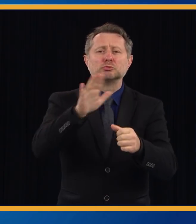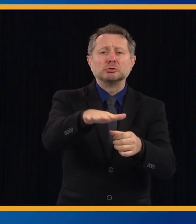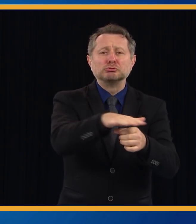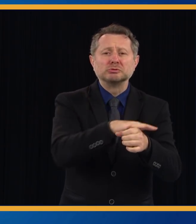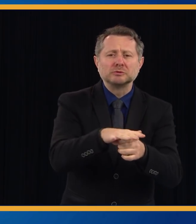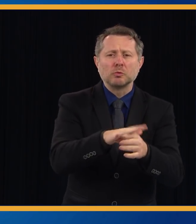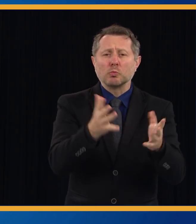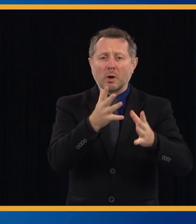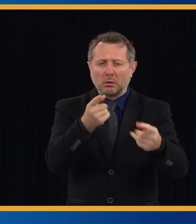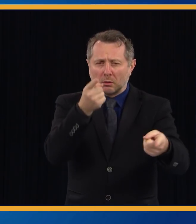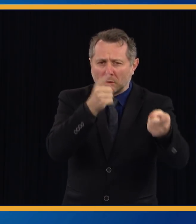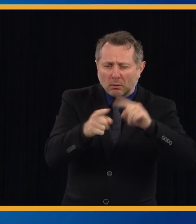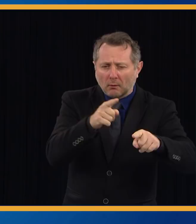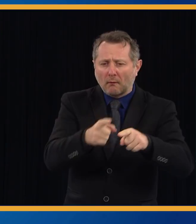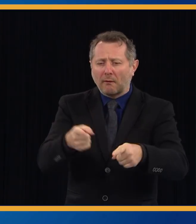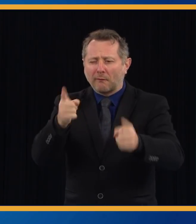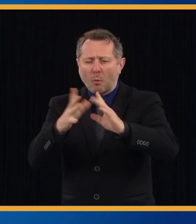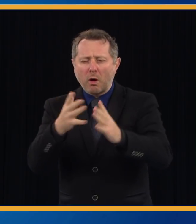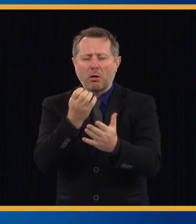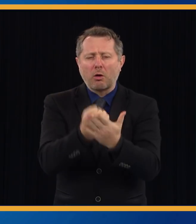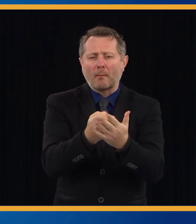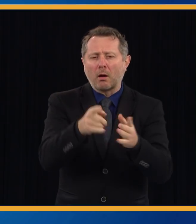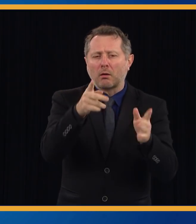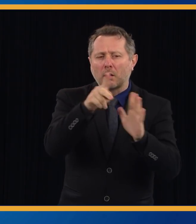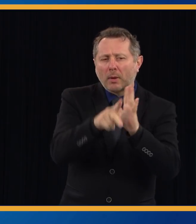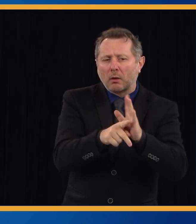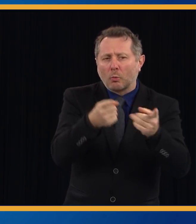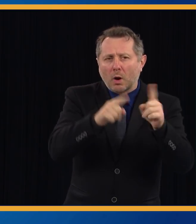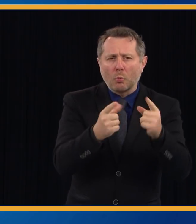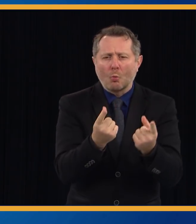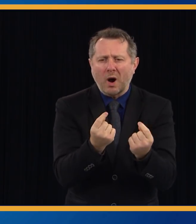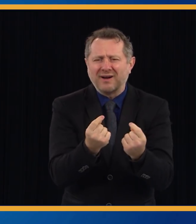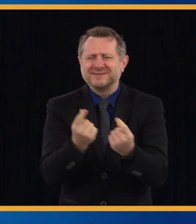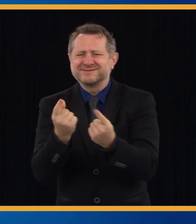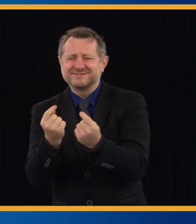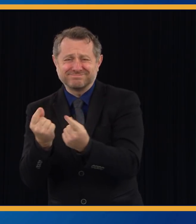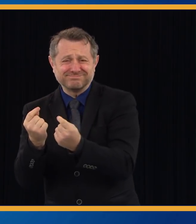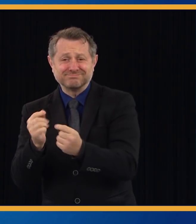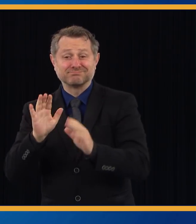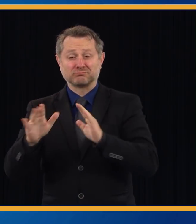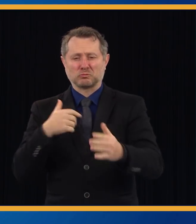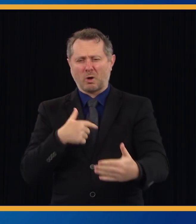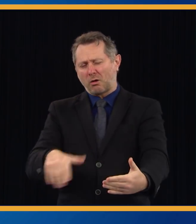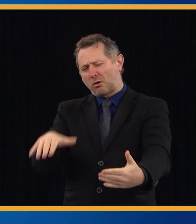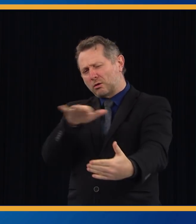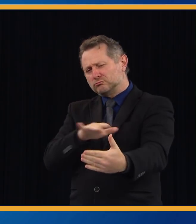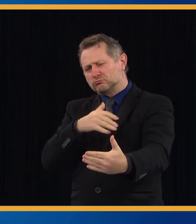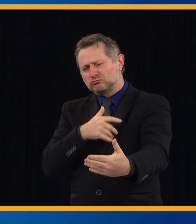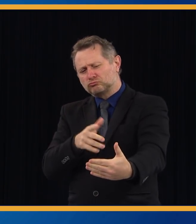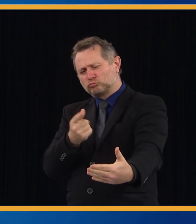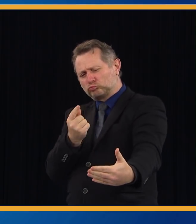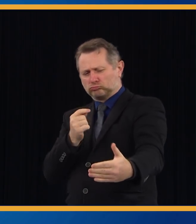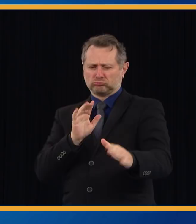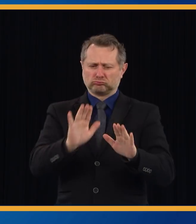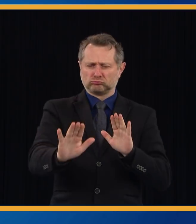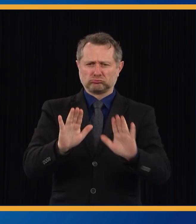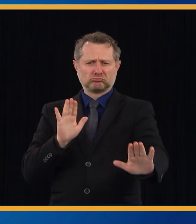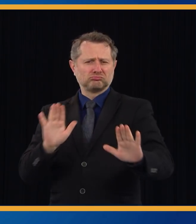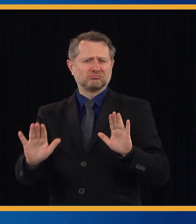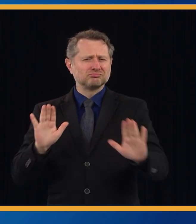economic policy, et cetera. So to analyze the regions which are existing coalitions actually